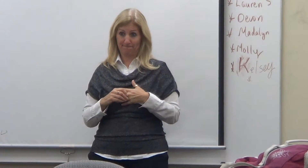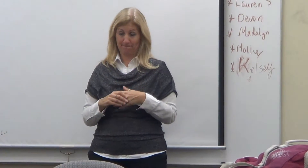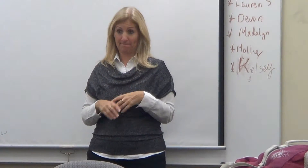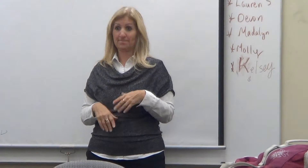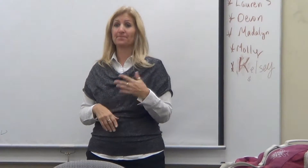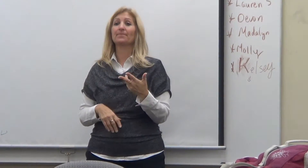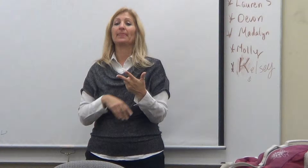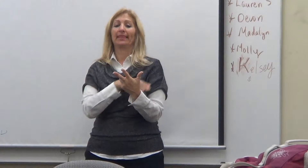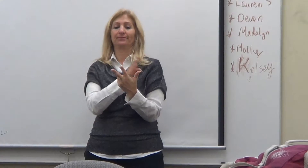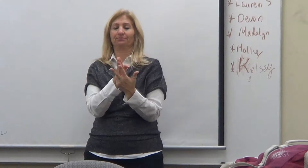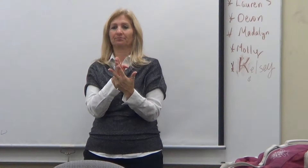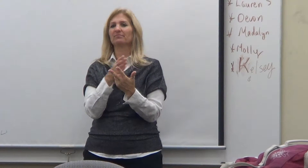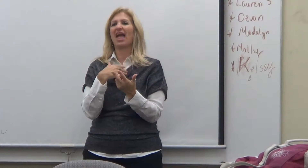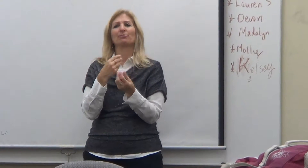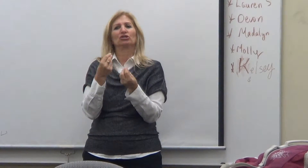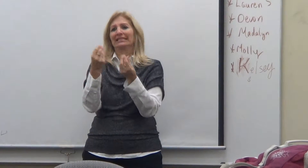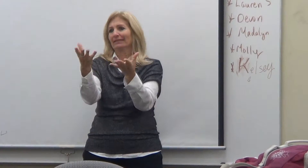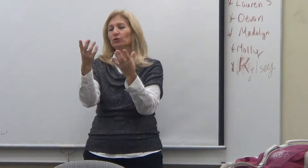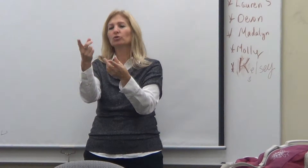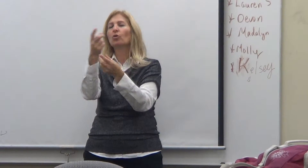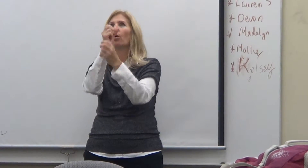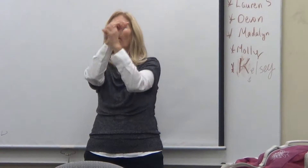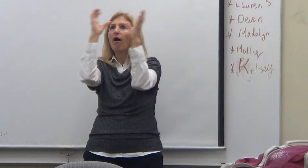A HUD building means that it's only 30% of their income.